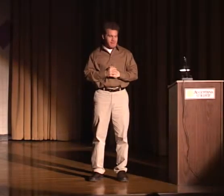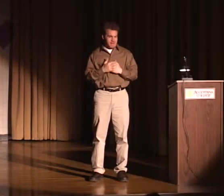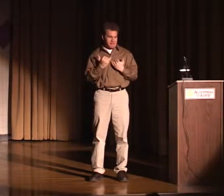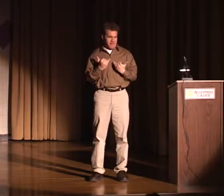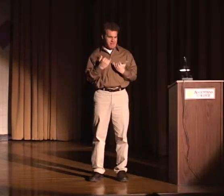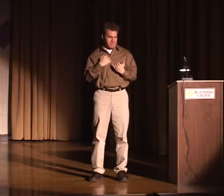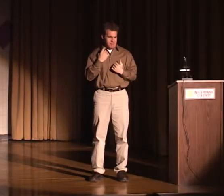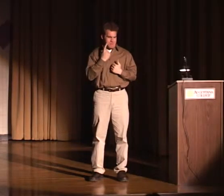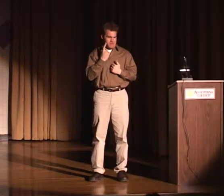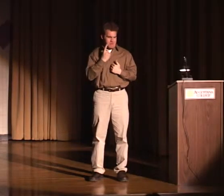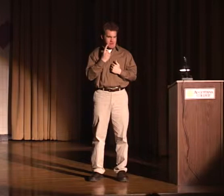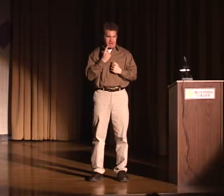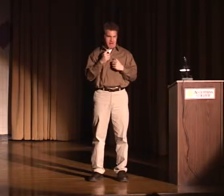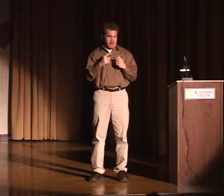skills.